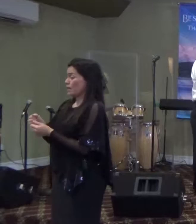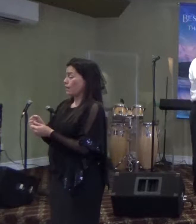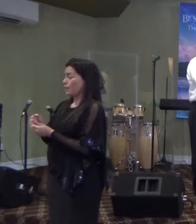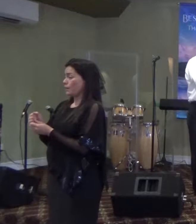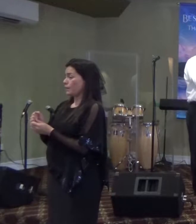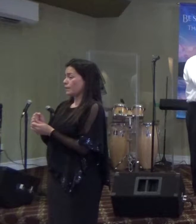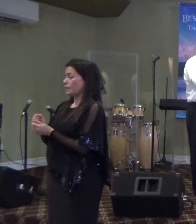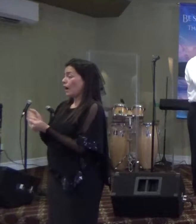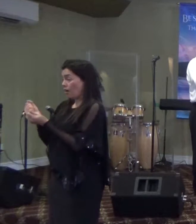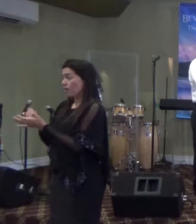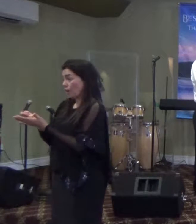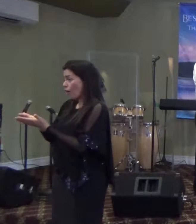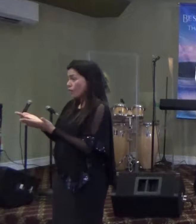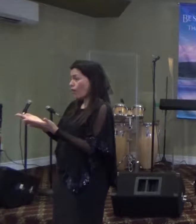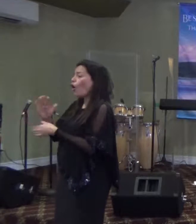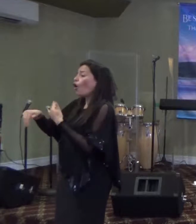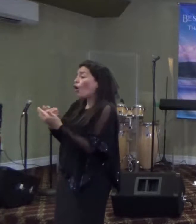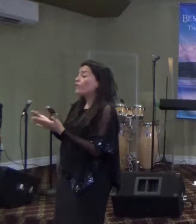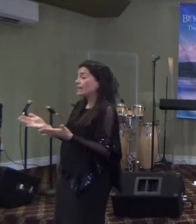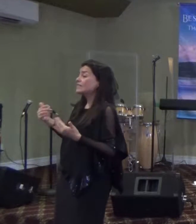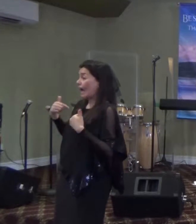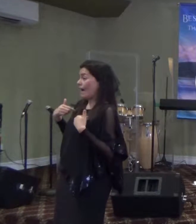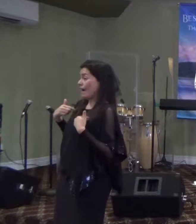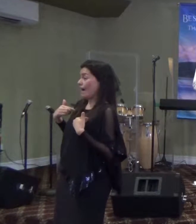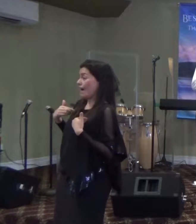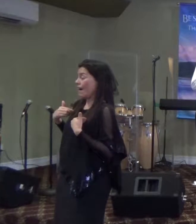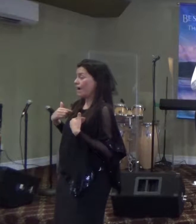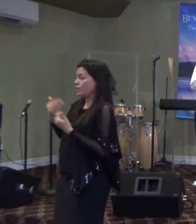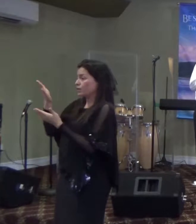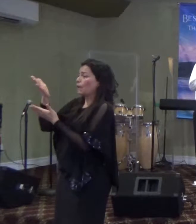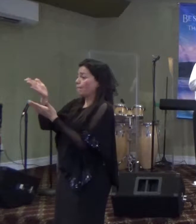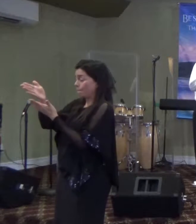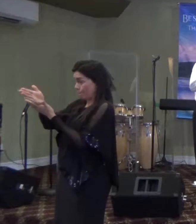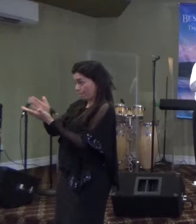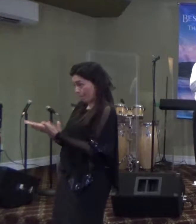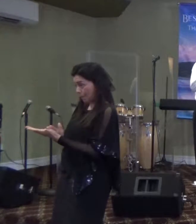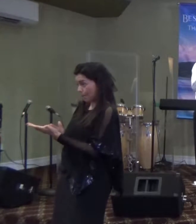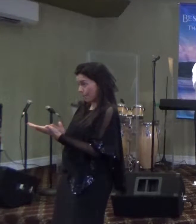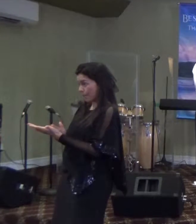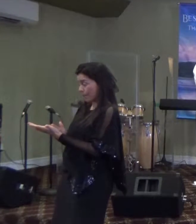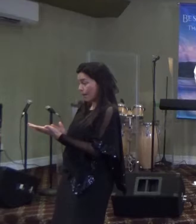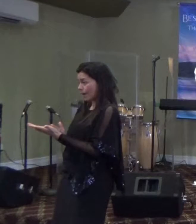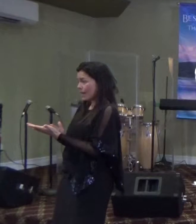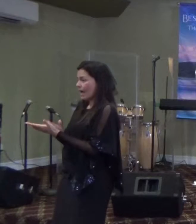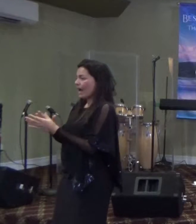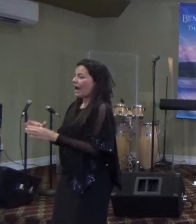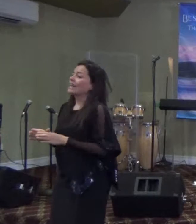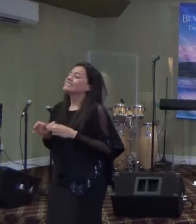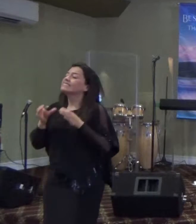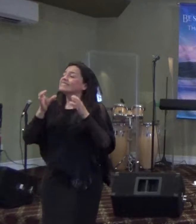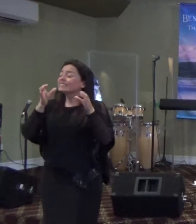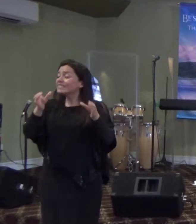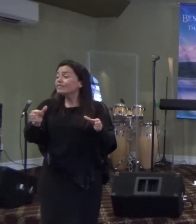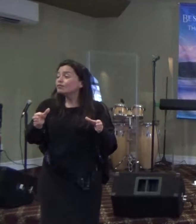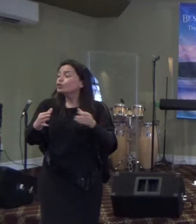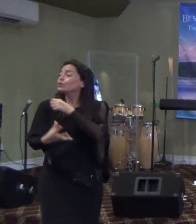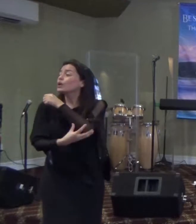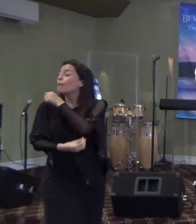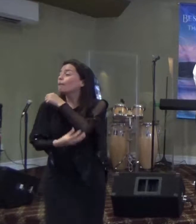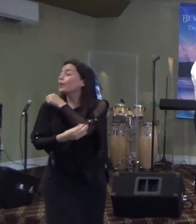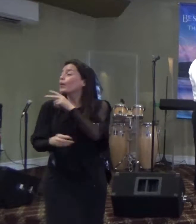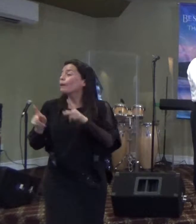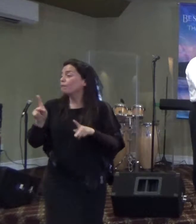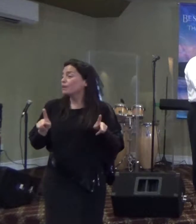the half of my possessions I give to Y the si poor. en algo he defraudado a alguno, And if I have defrauded se lo somebody,